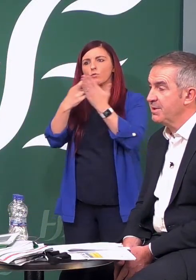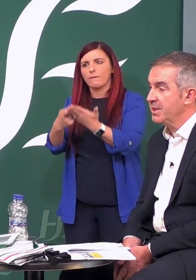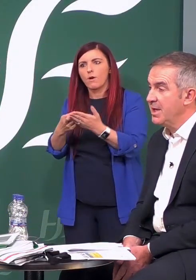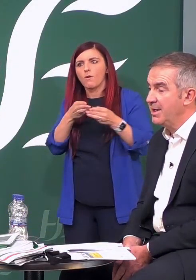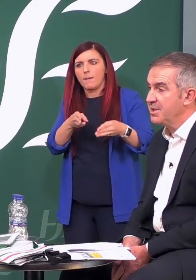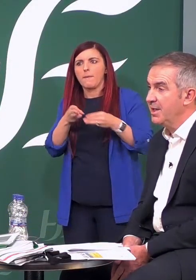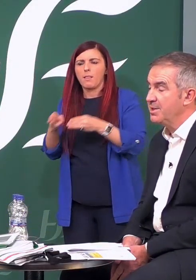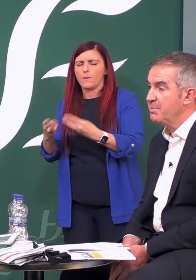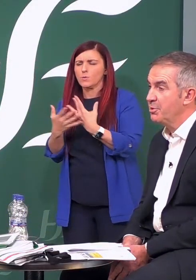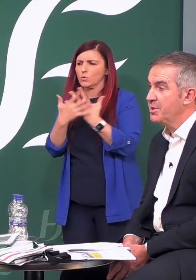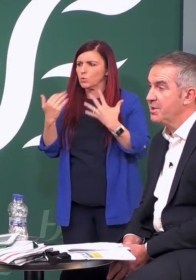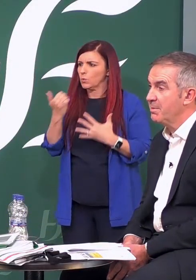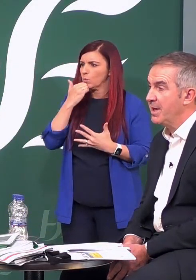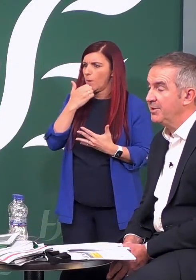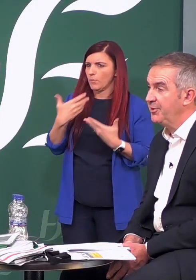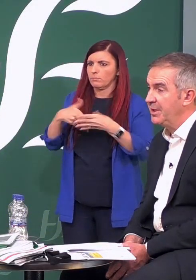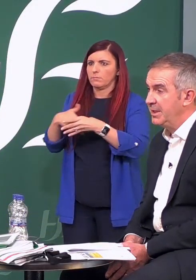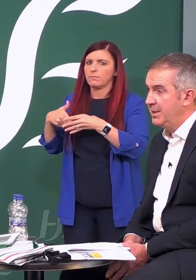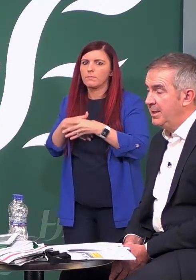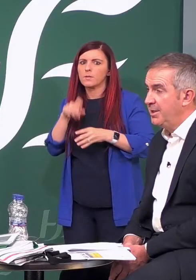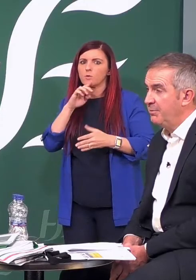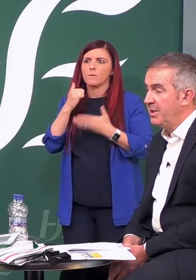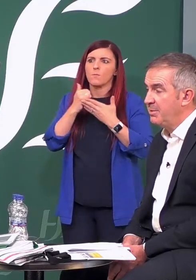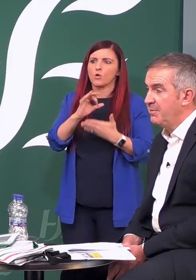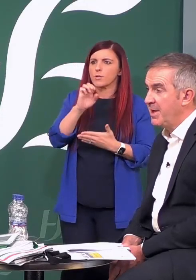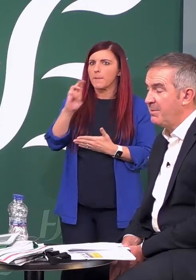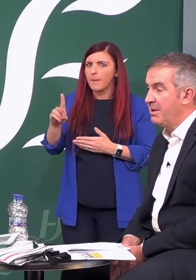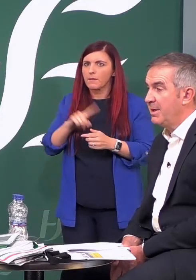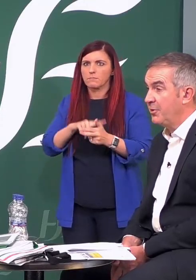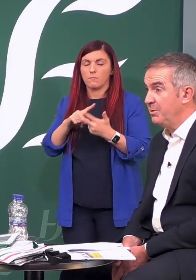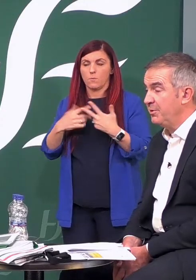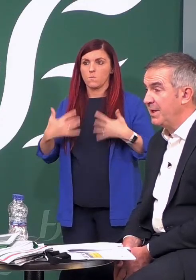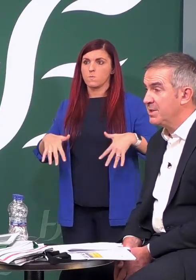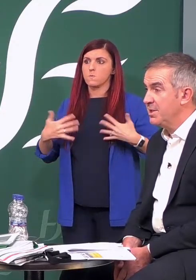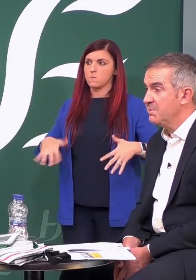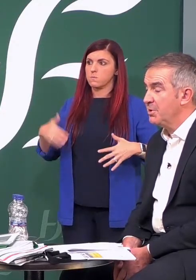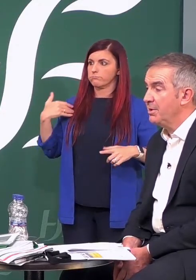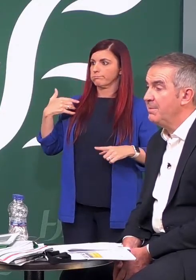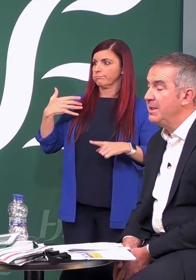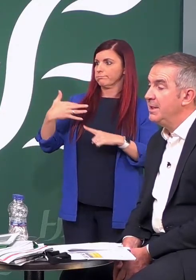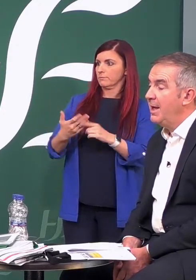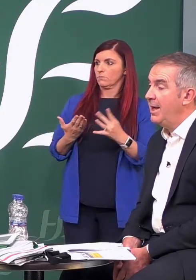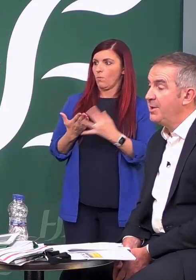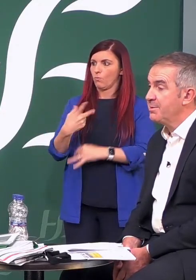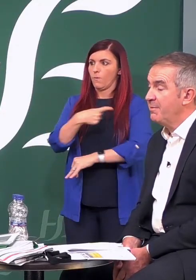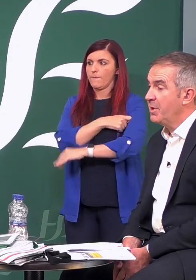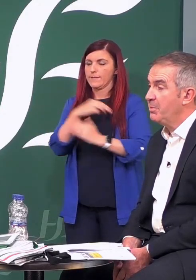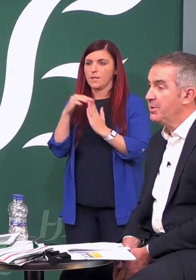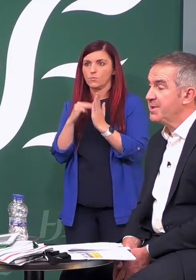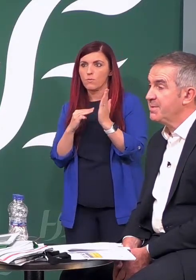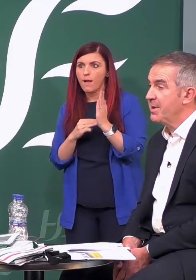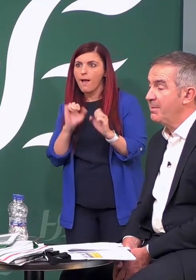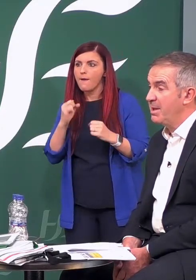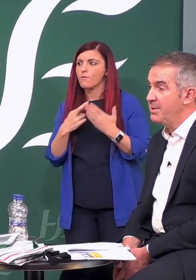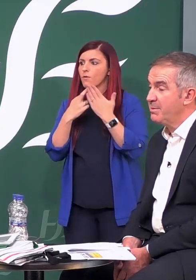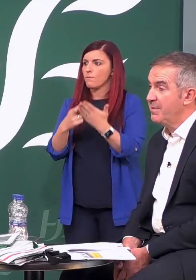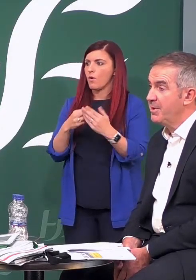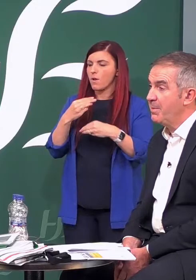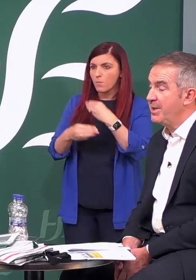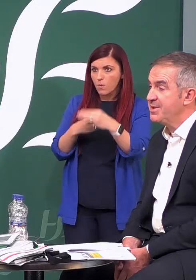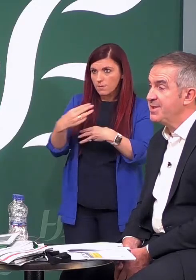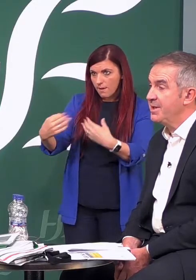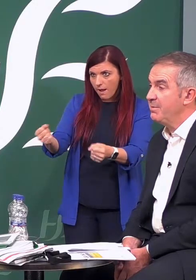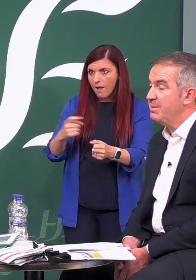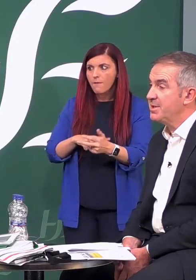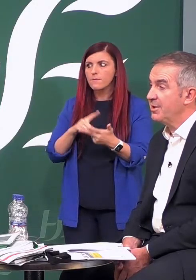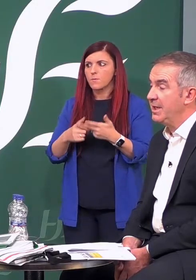participating. So I just want to acknowledge again the support of general practice. They've really been phenomenal right through this vaccination programme. And there's a referral process where they'll be able to refer